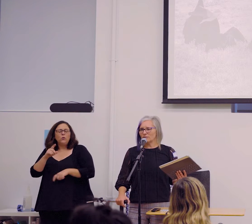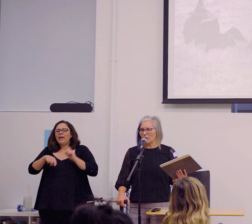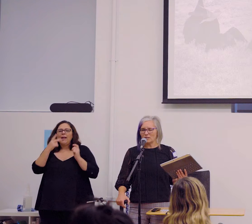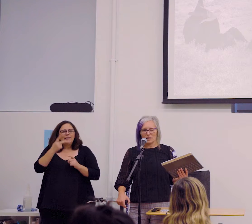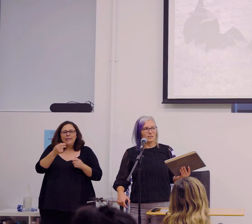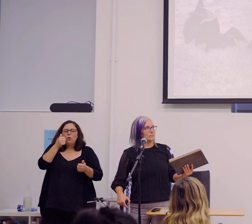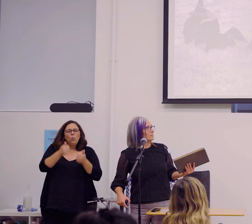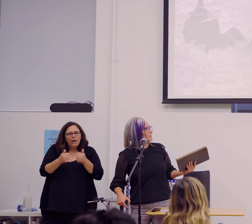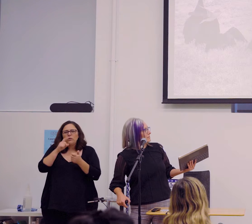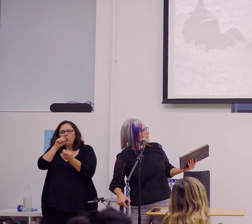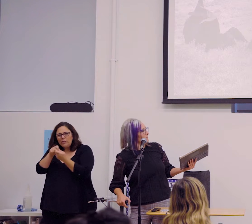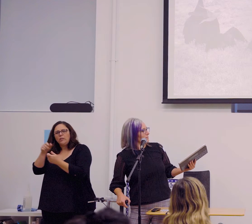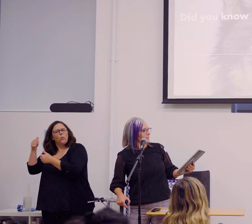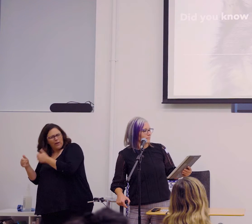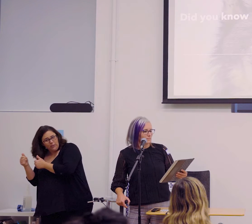a wolf to meditate?